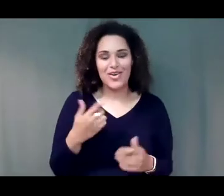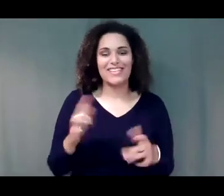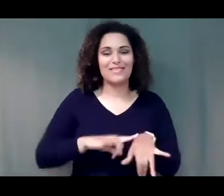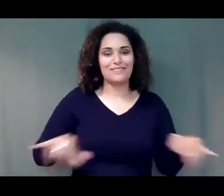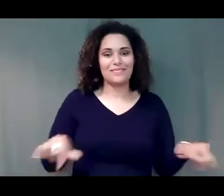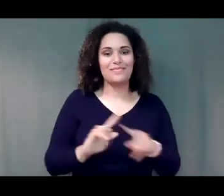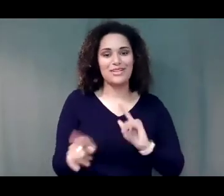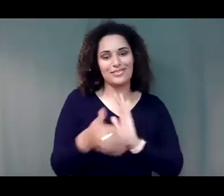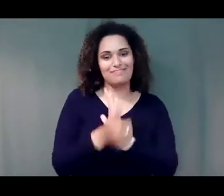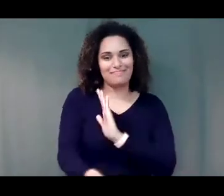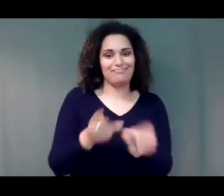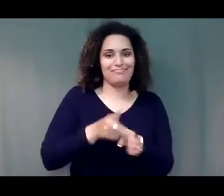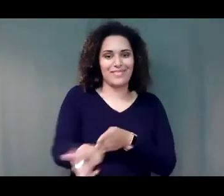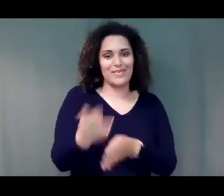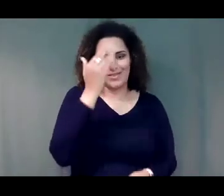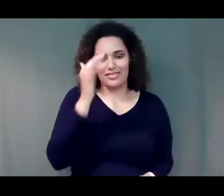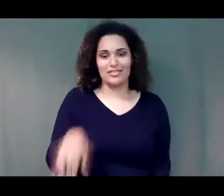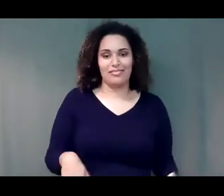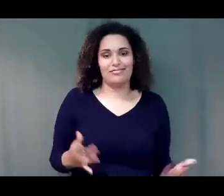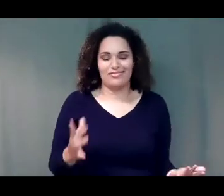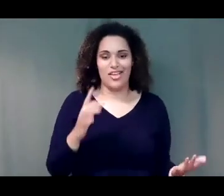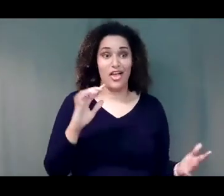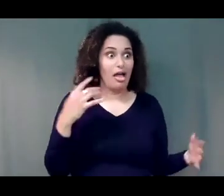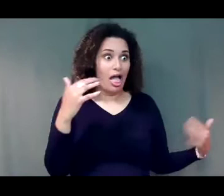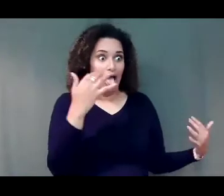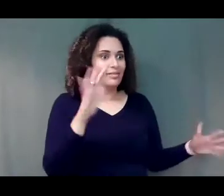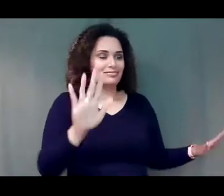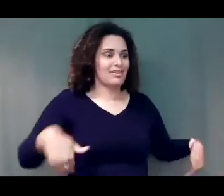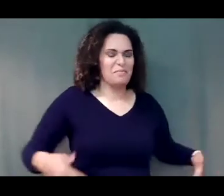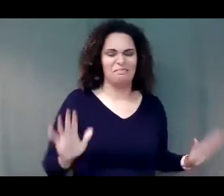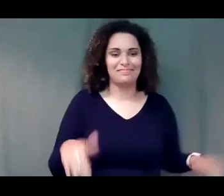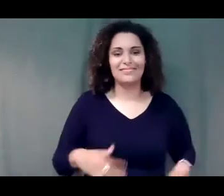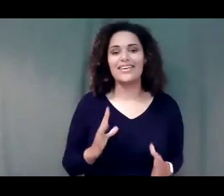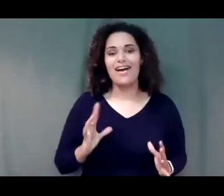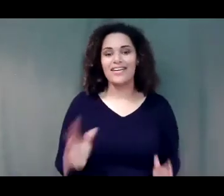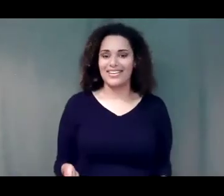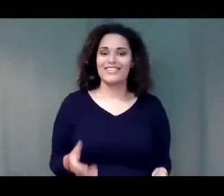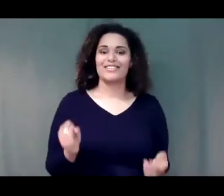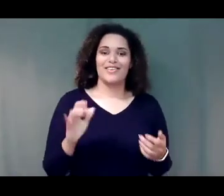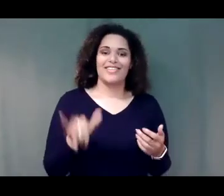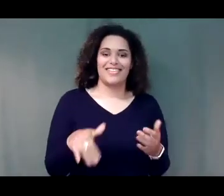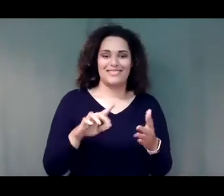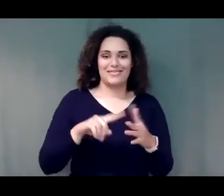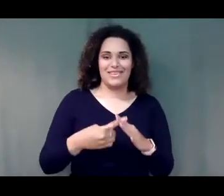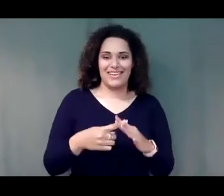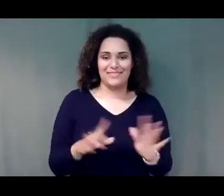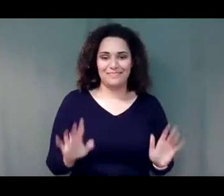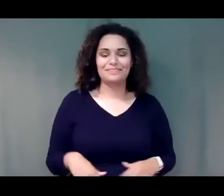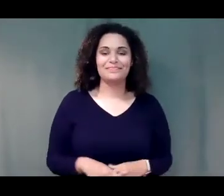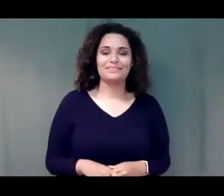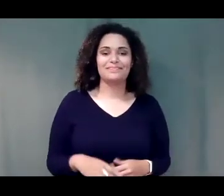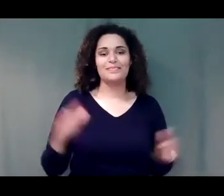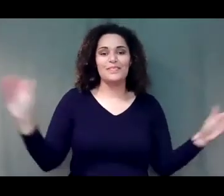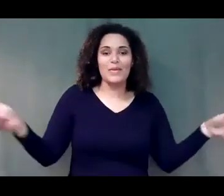she's a professional. So I can see she didn't look daunted yet. So anyway, that's a little housekeeping on the beginning. So